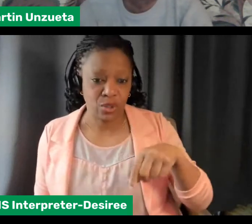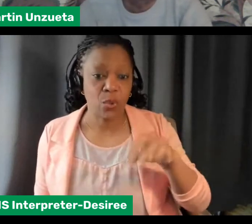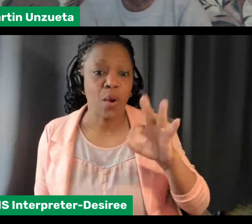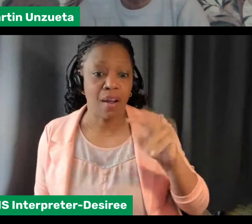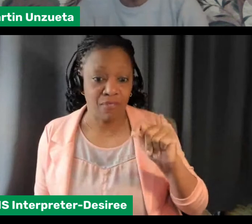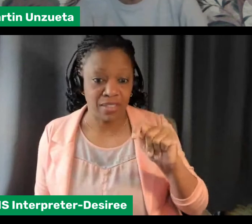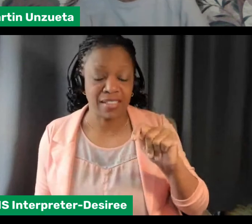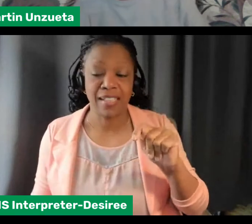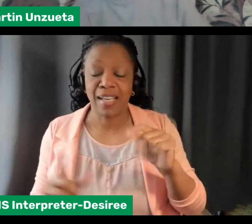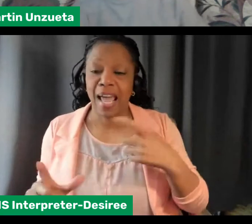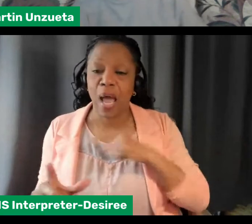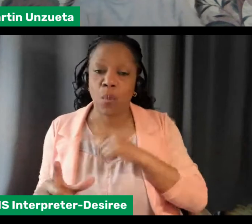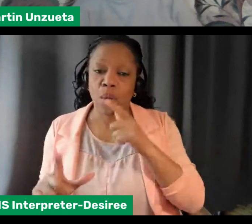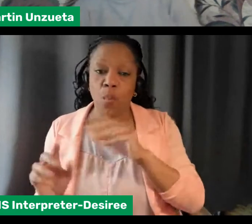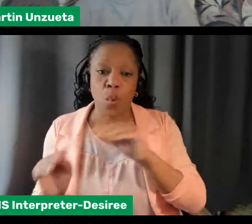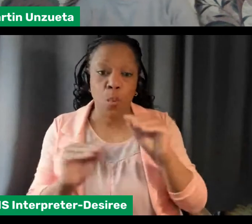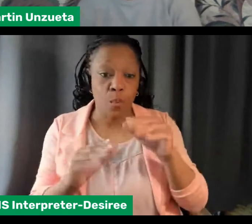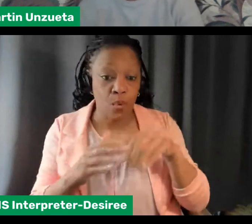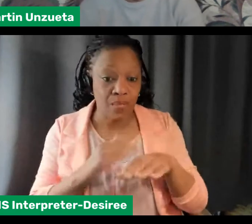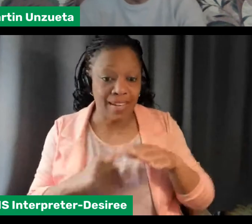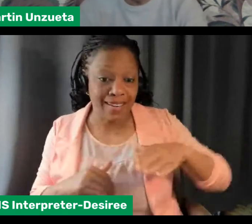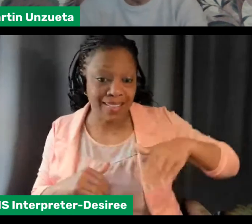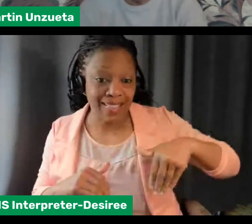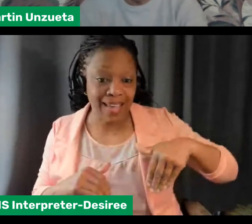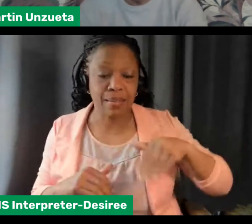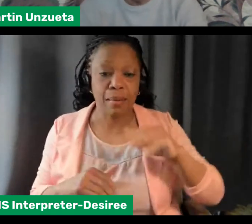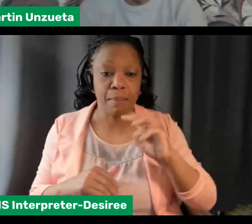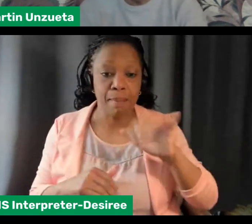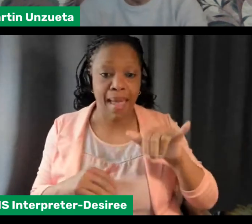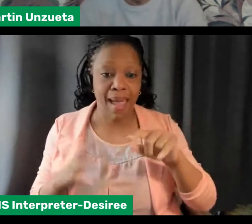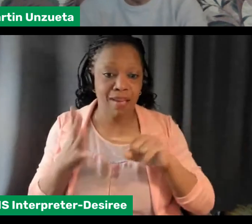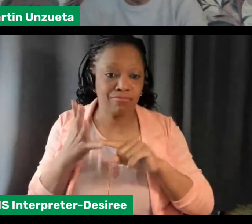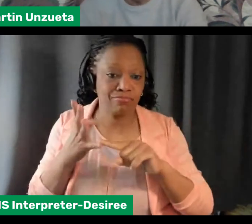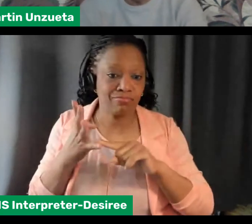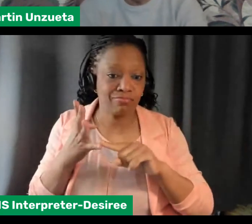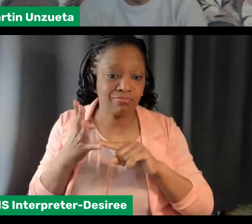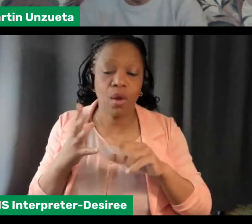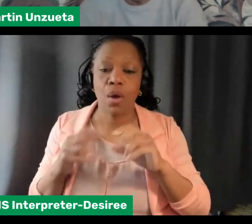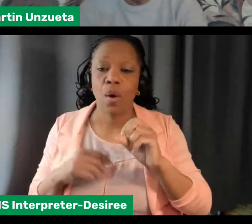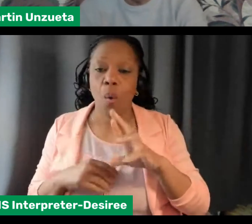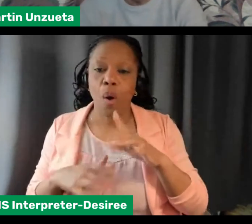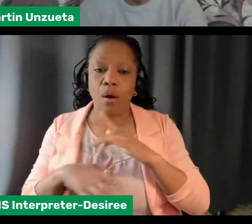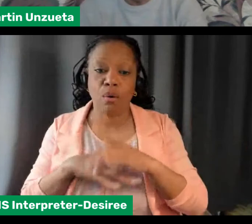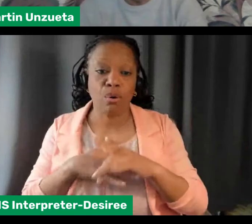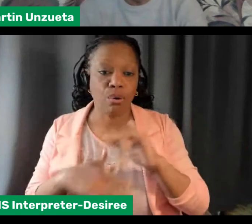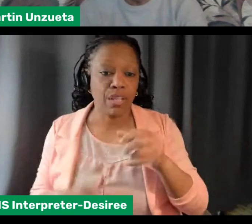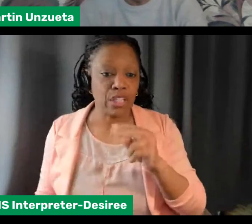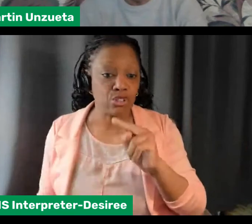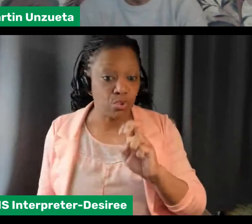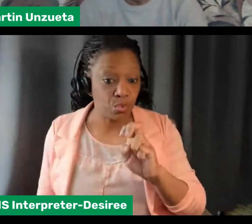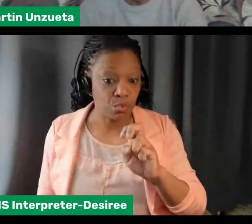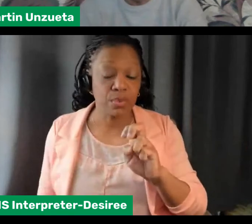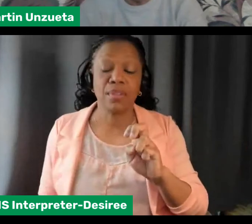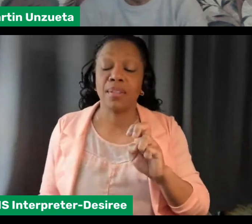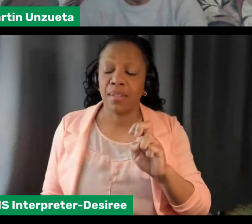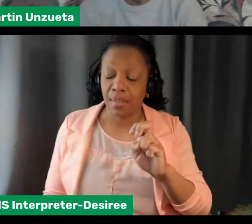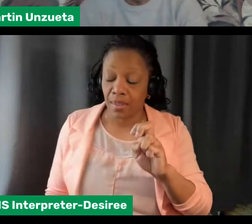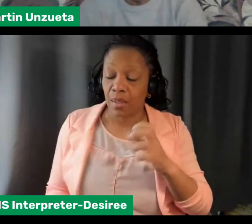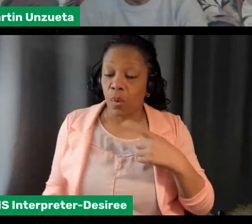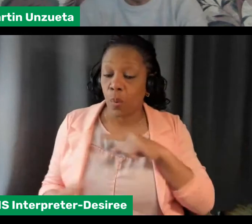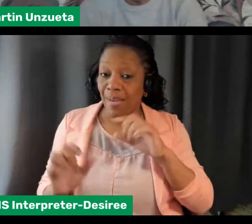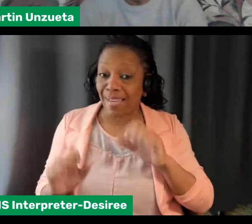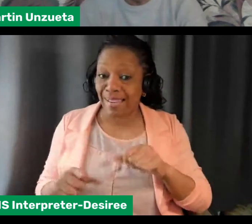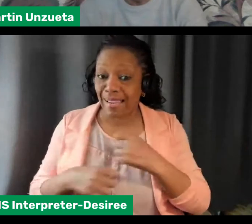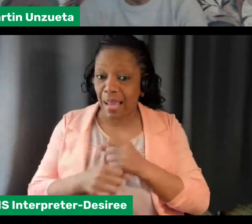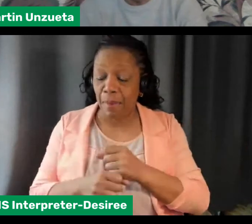moving in late May or early June. We have the production capacity of more than 5,000 meals per